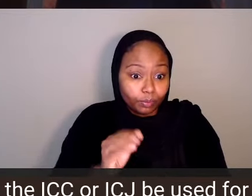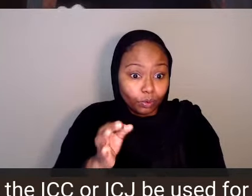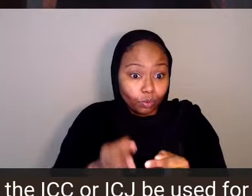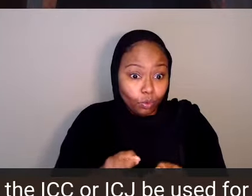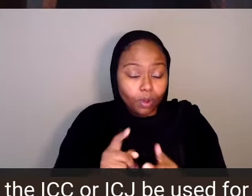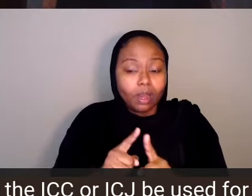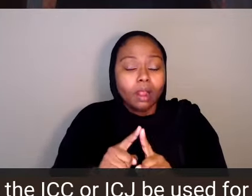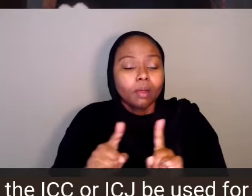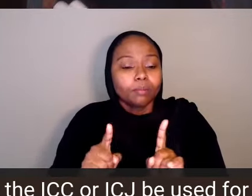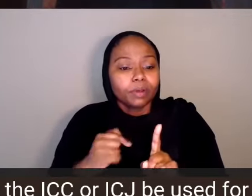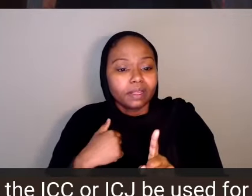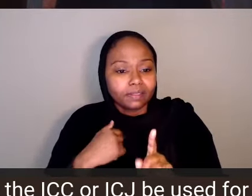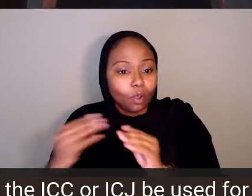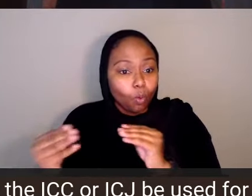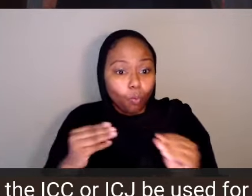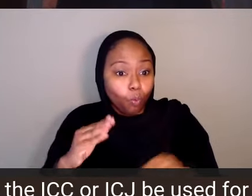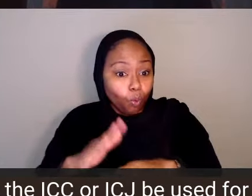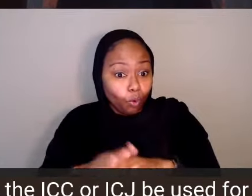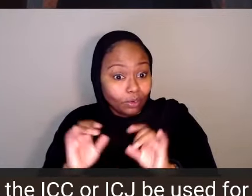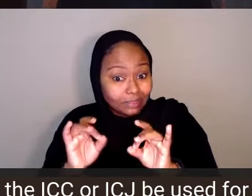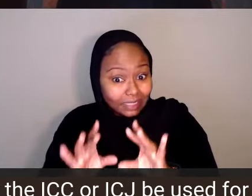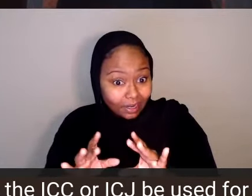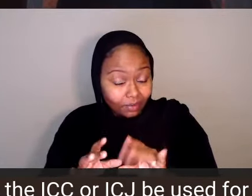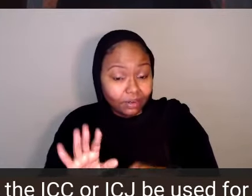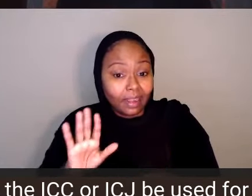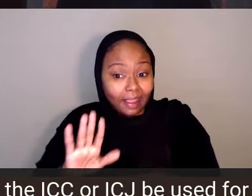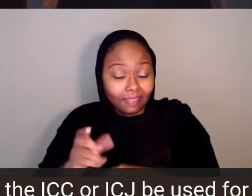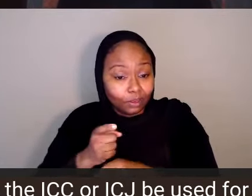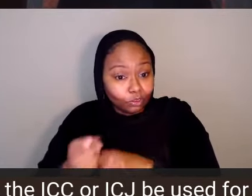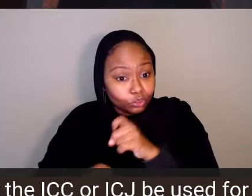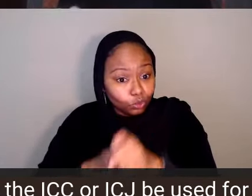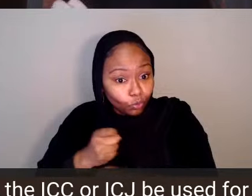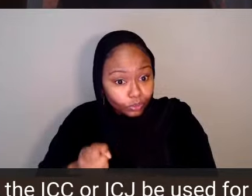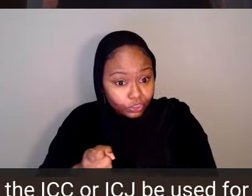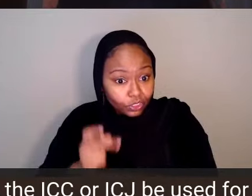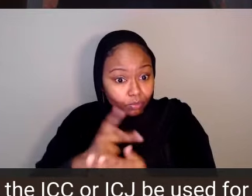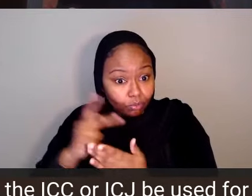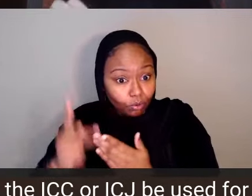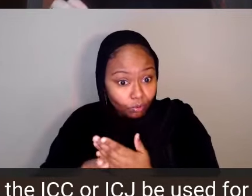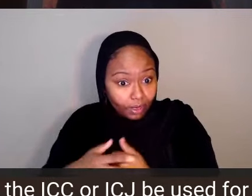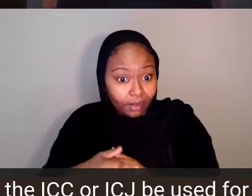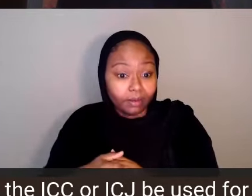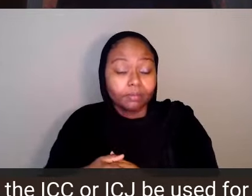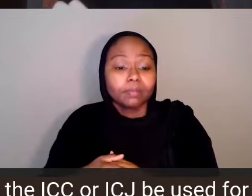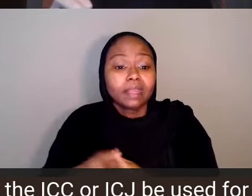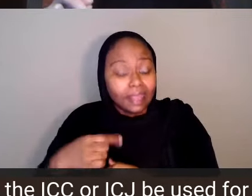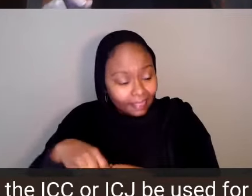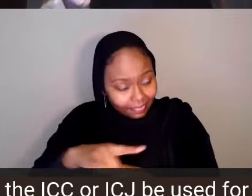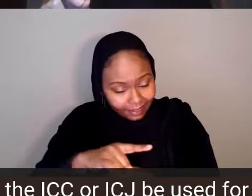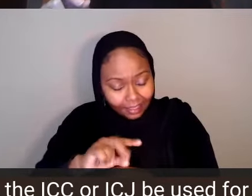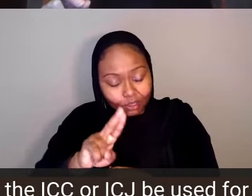on its global torture program, the United States carried out torture on many,